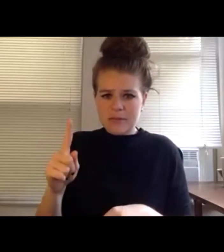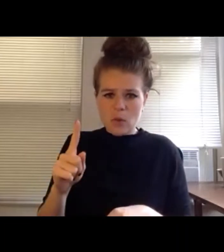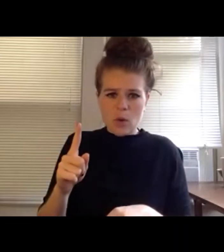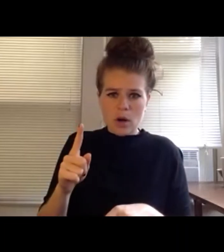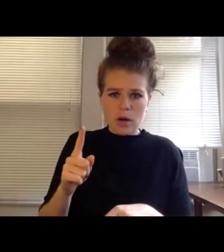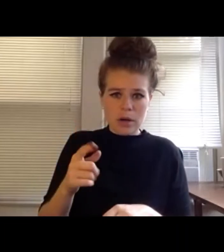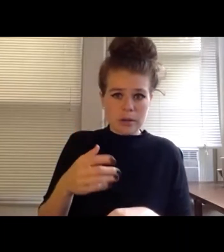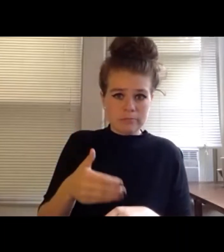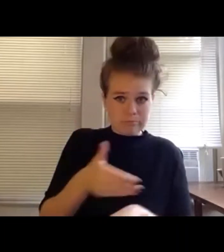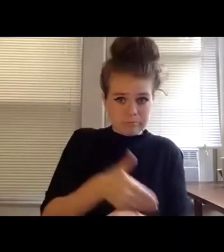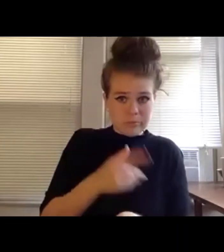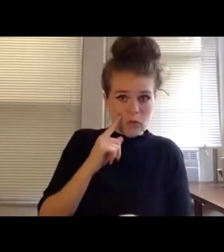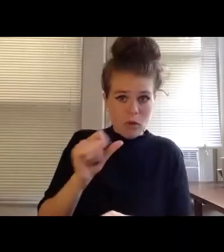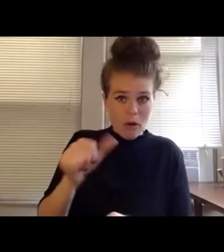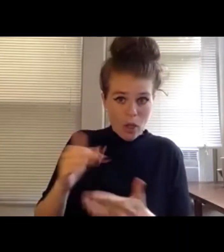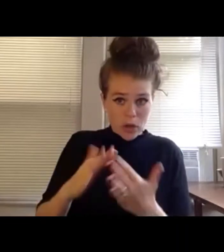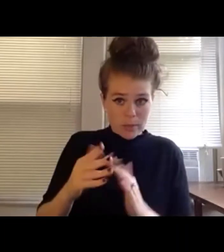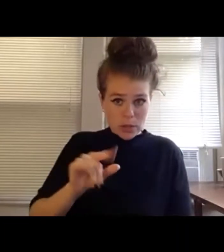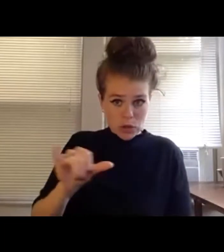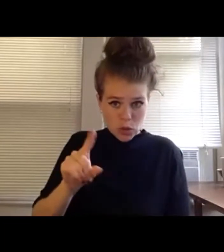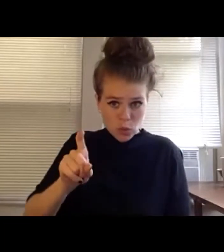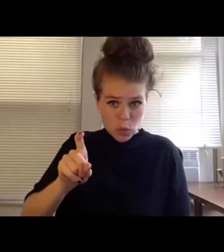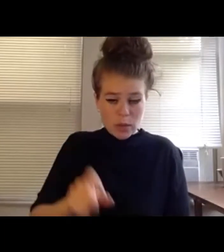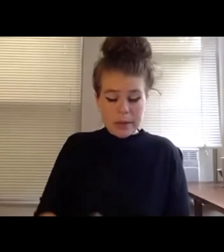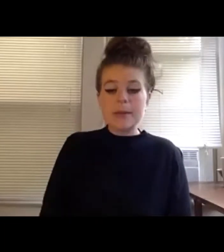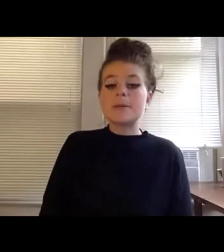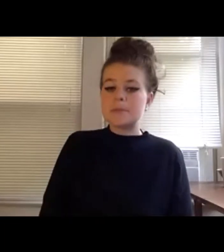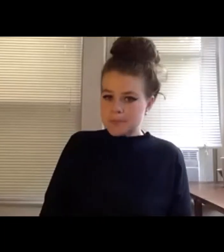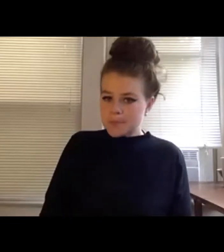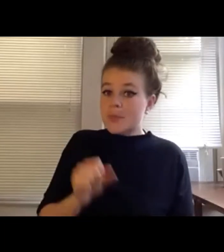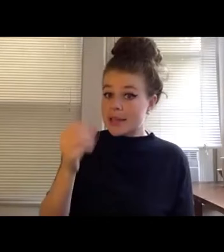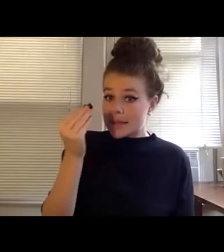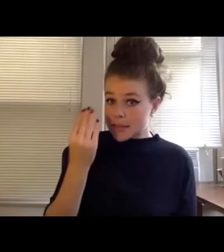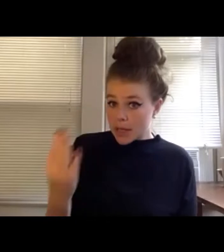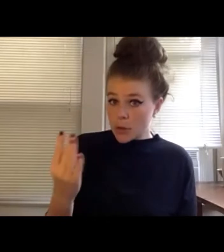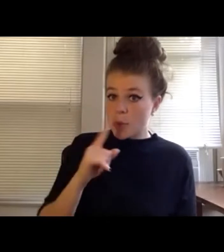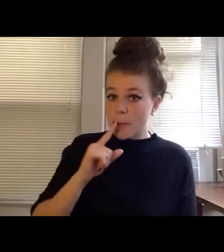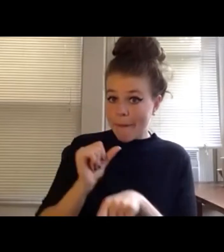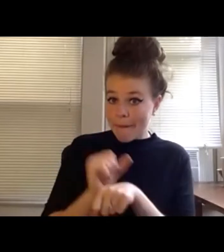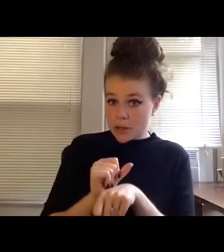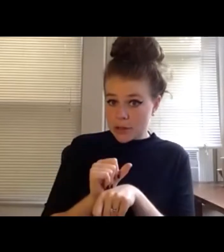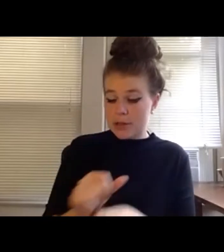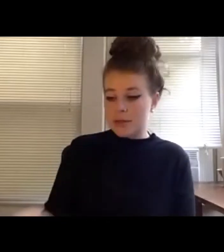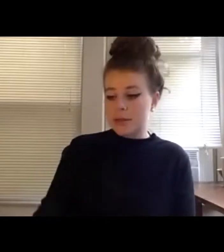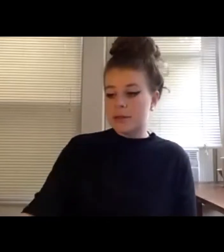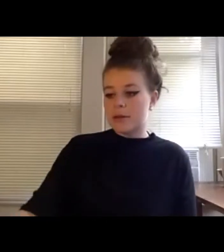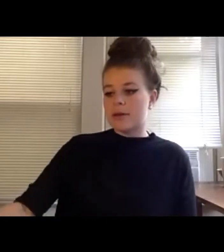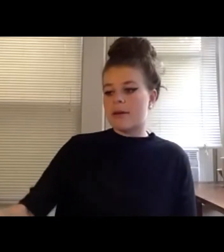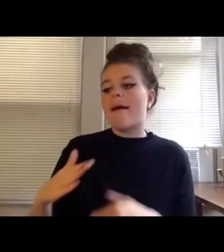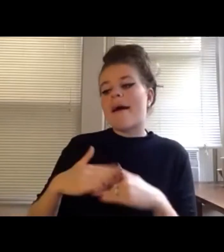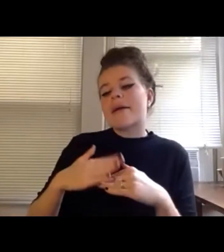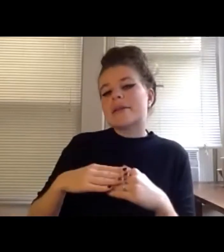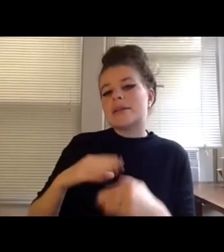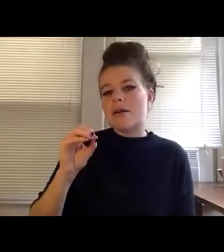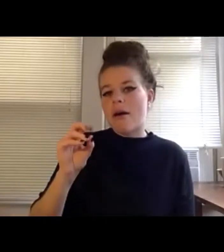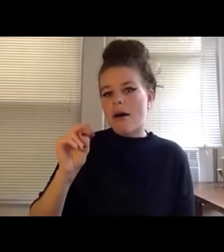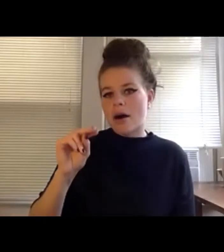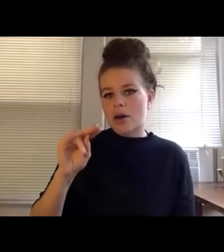other communities. So I can tell you, actually, at least in the oncology